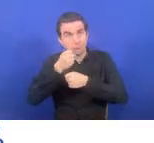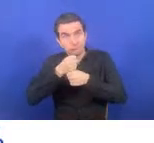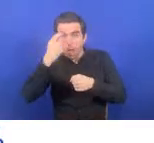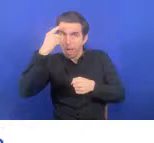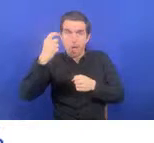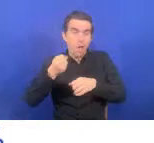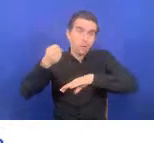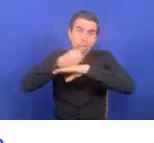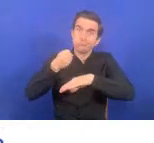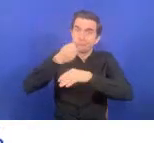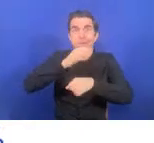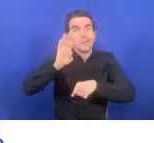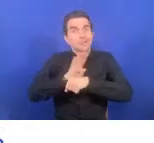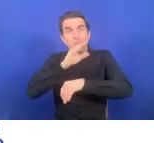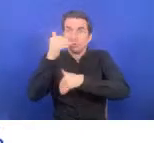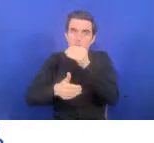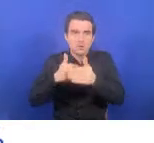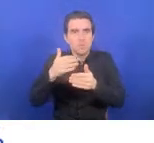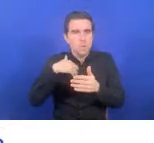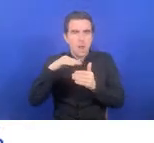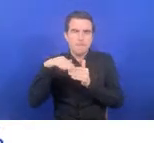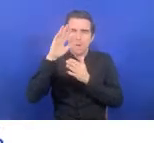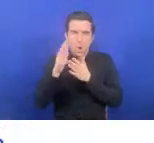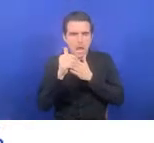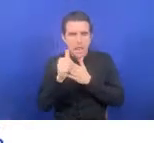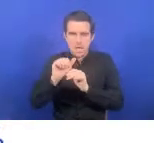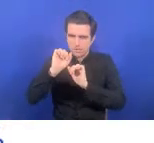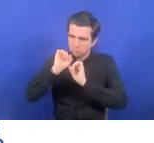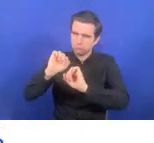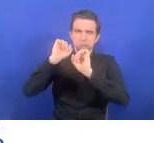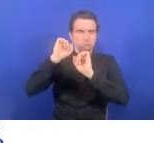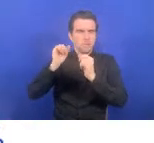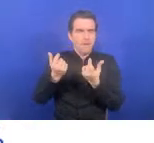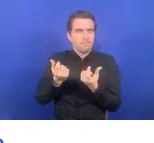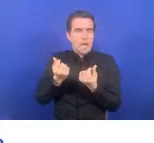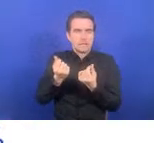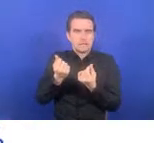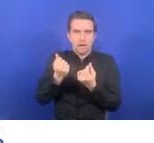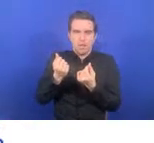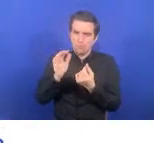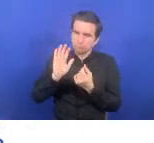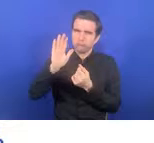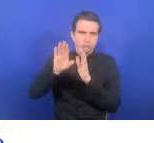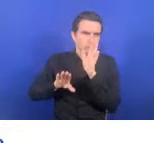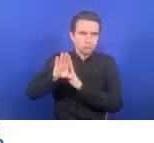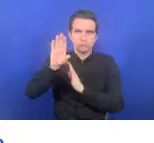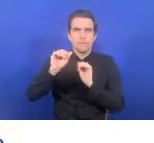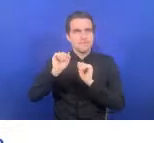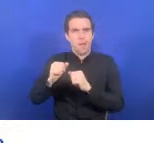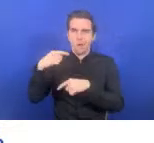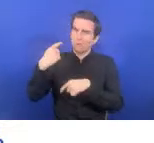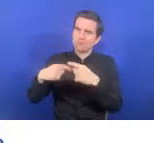In terms of leadership, where are women participating? How are they leading?